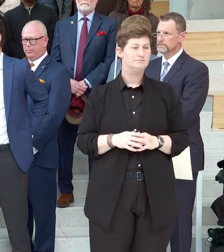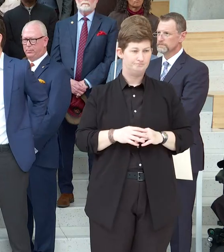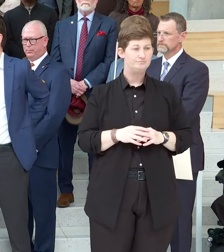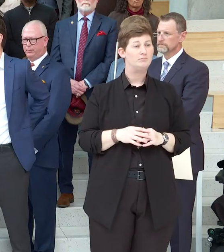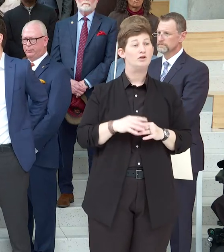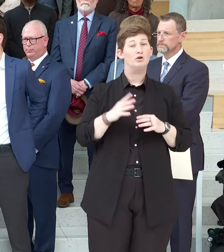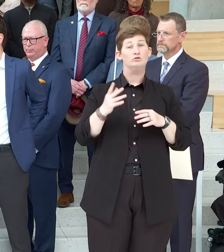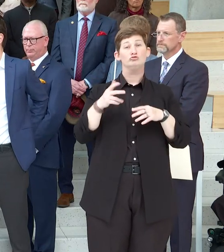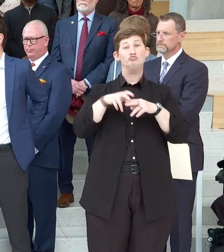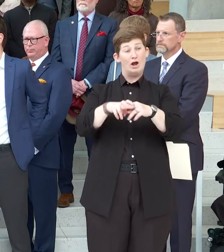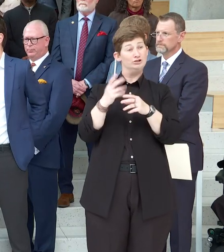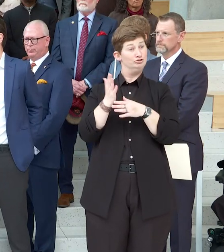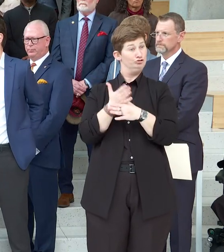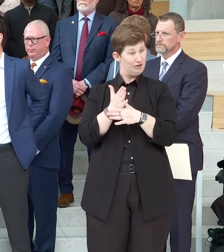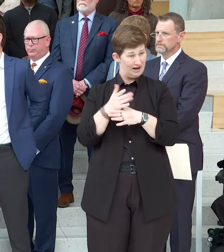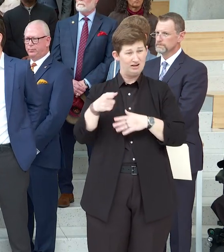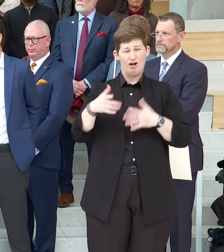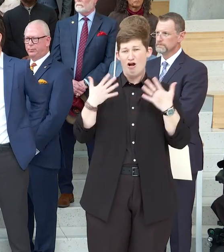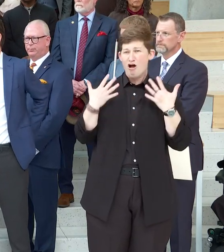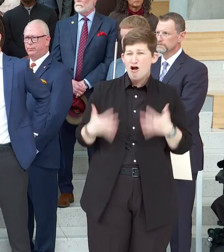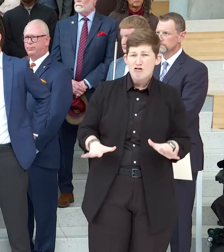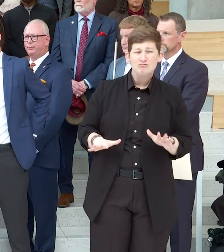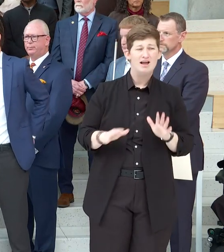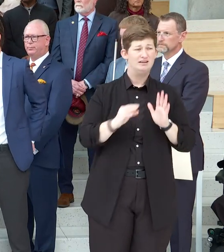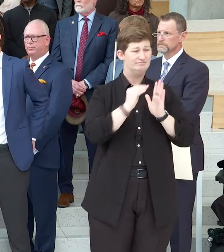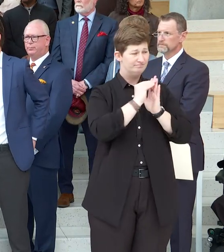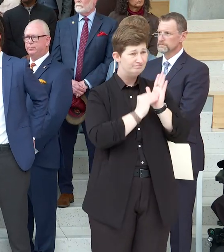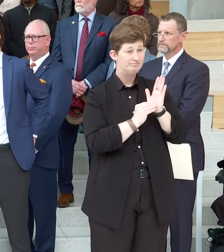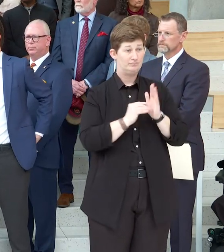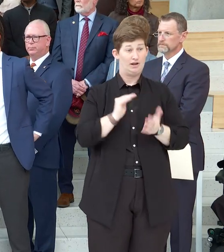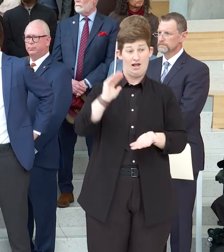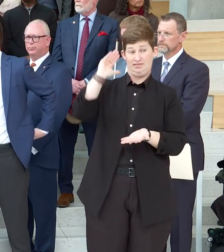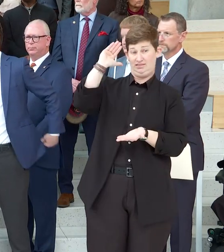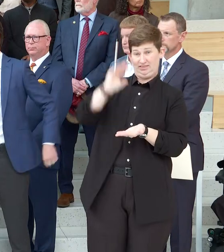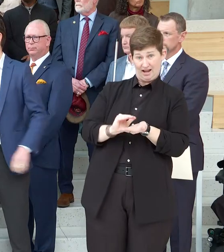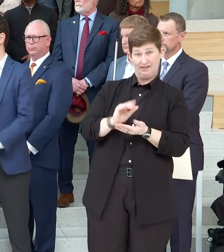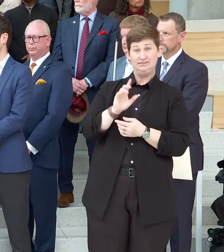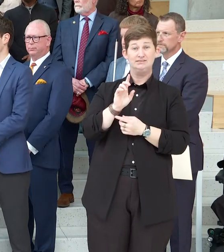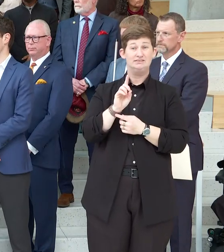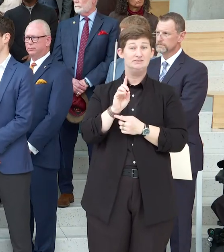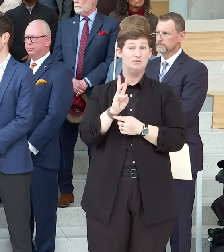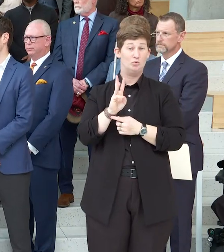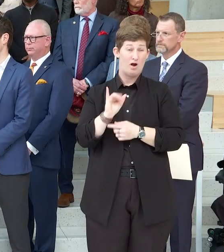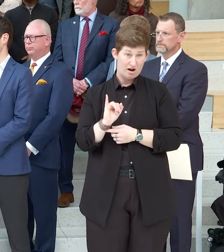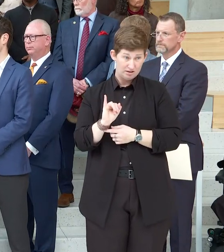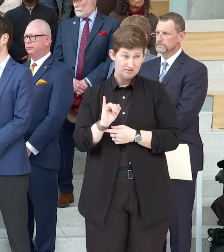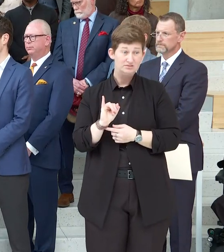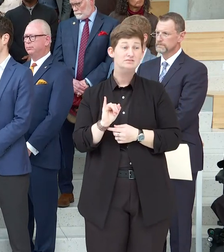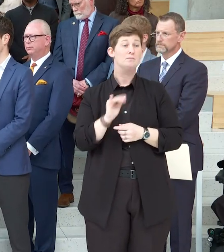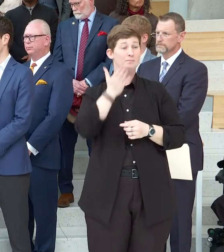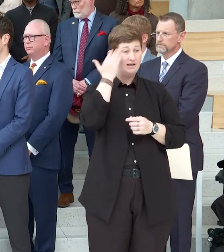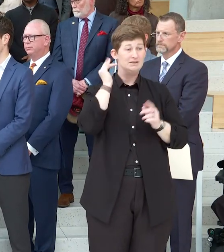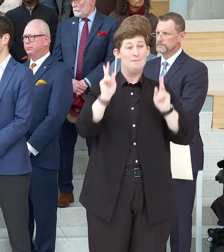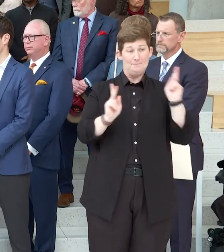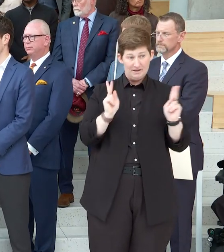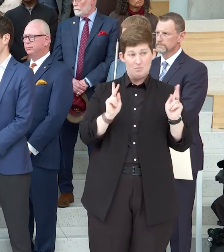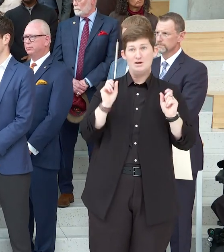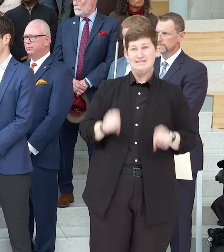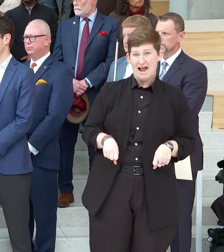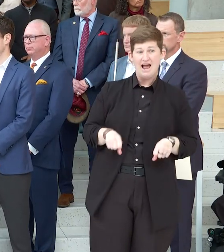well-documented reduction in driving under the influence, serving as a responsible alternative for our guests and our